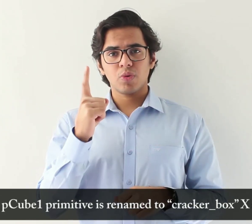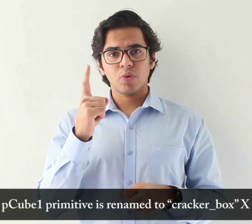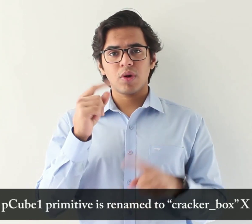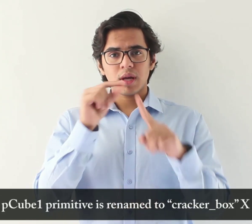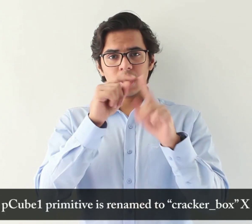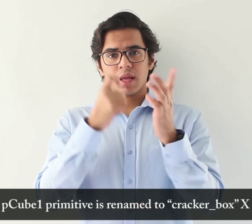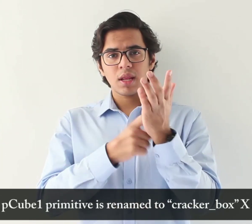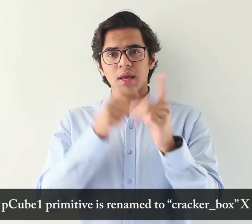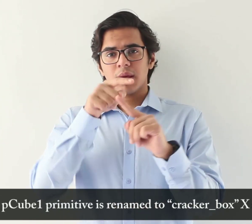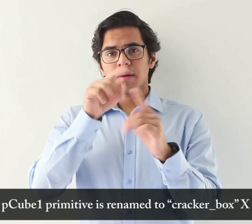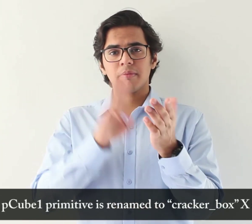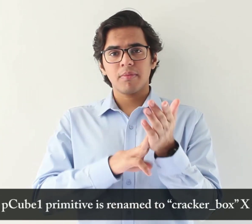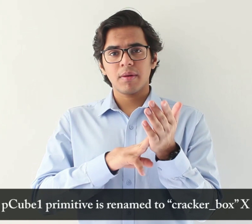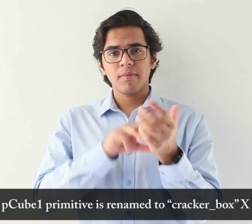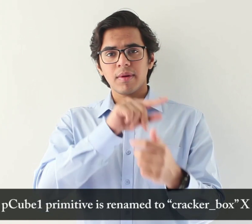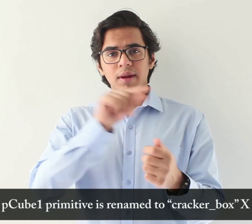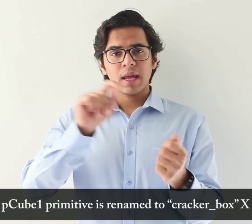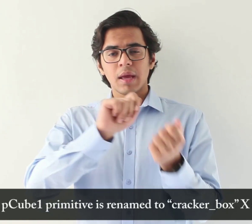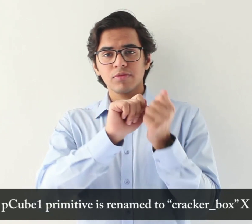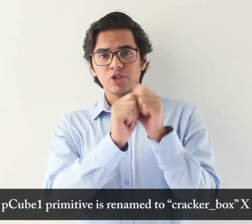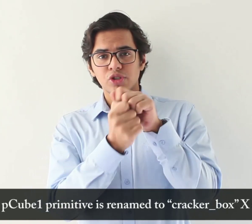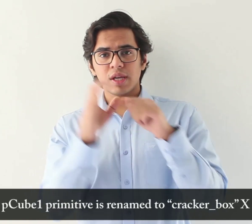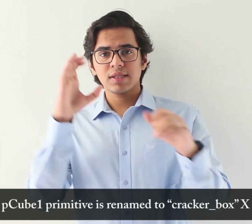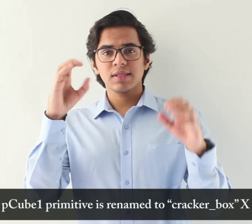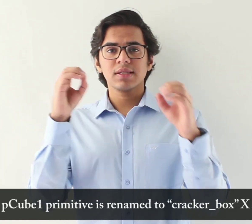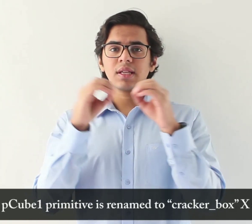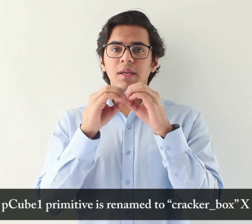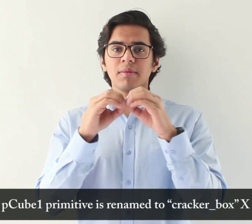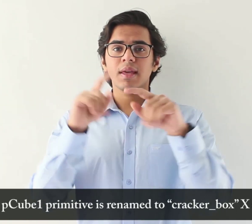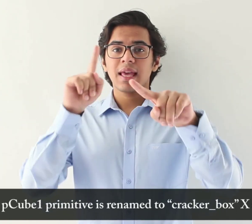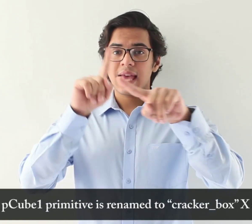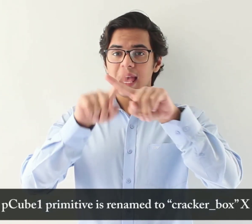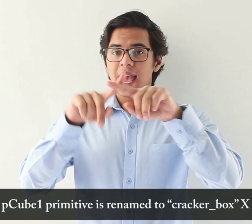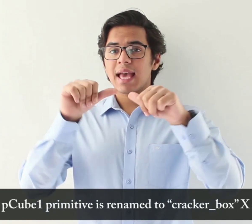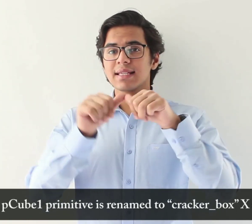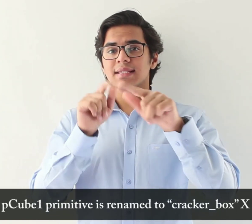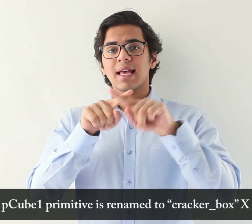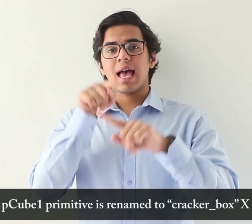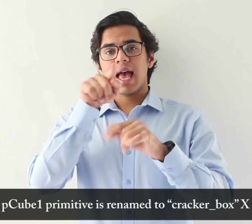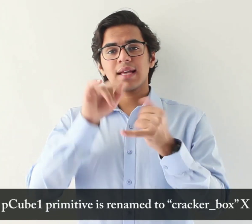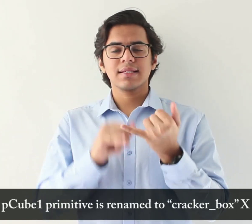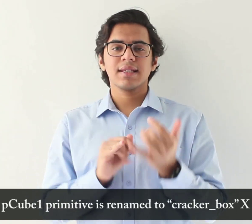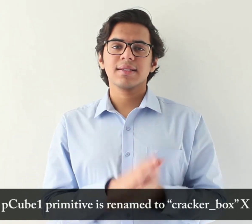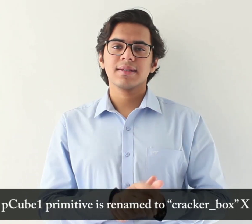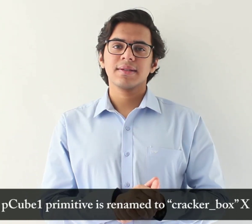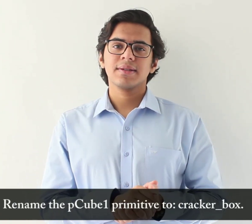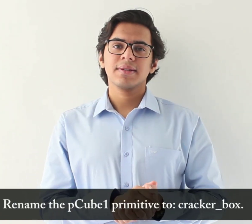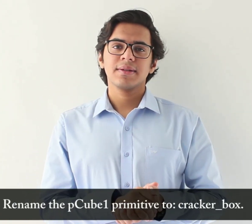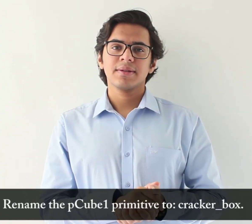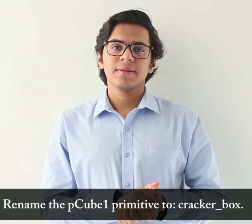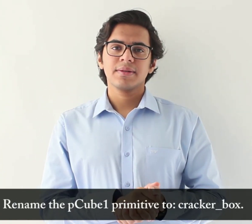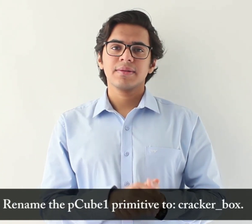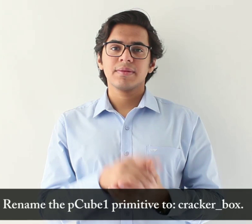Now, pcube1 primitive is renamed to cracker underscore box